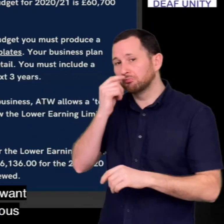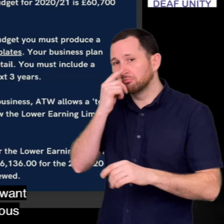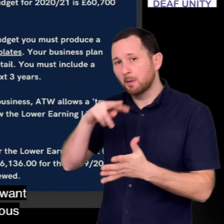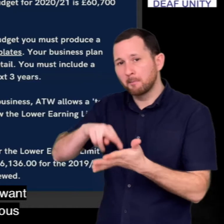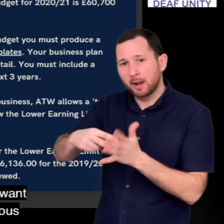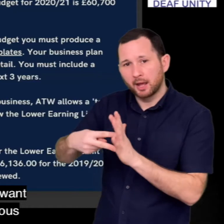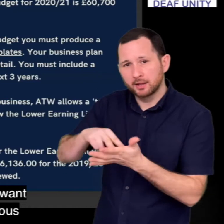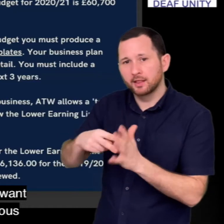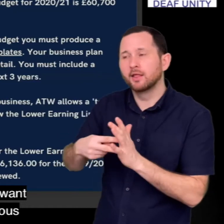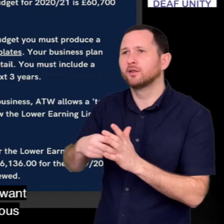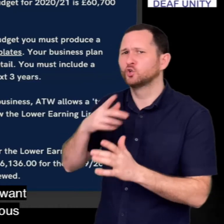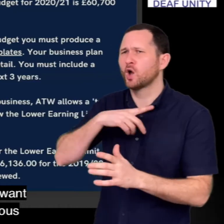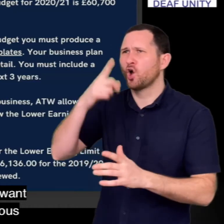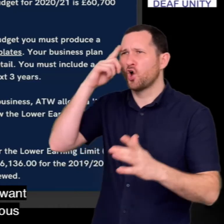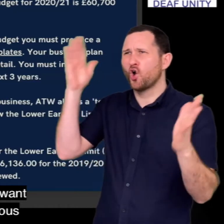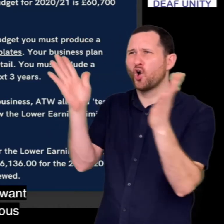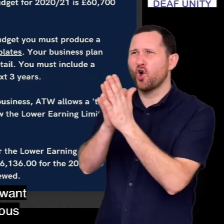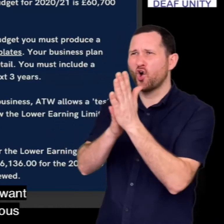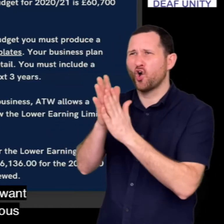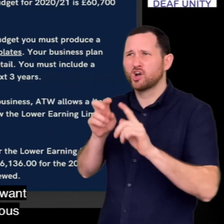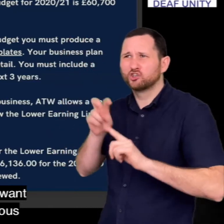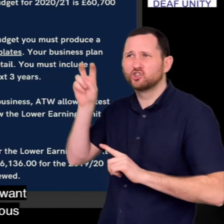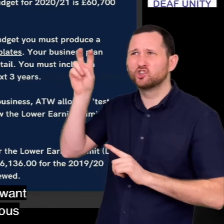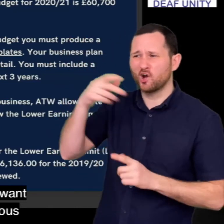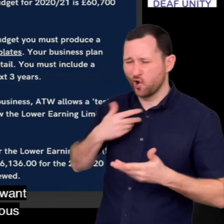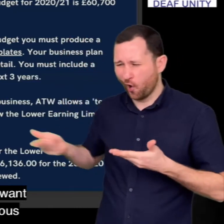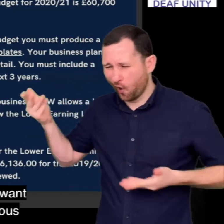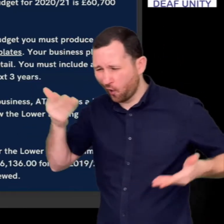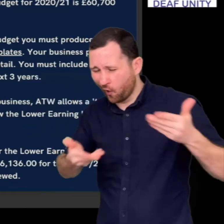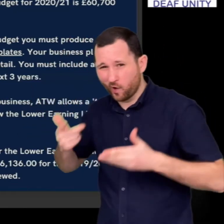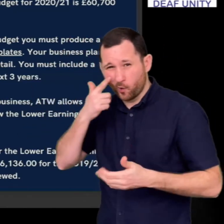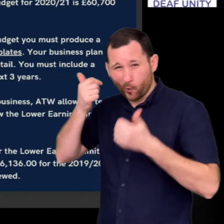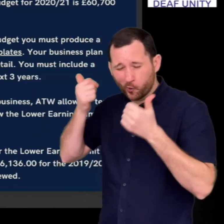you know, you don't want to put anything outrageous,